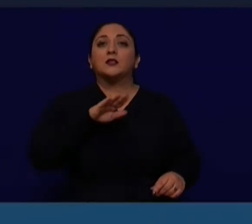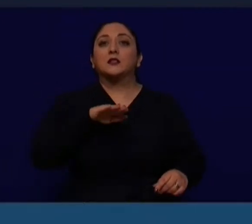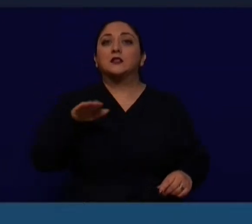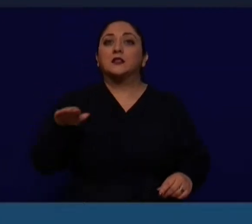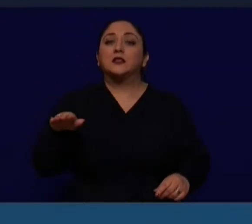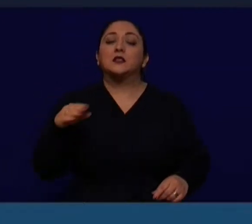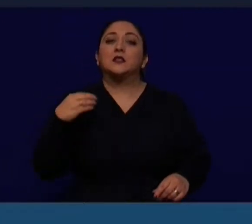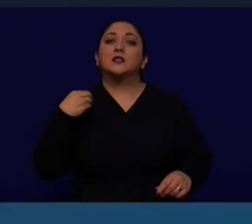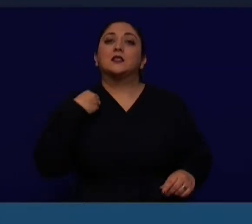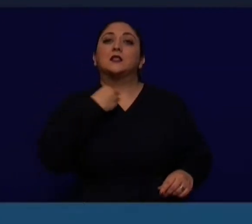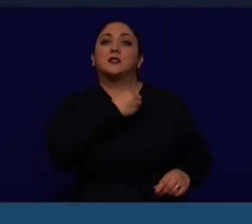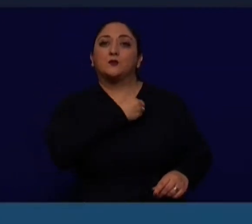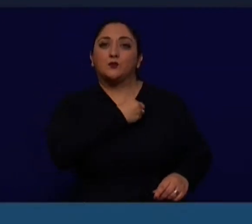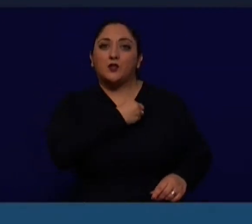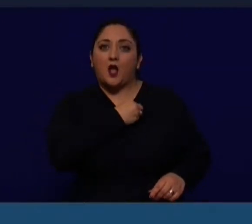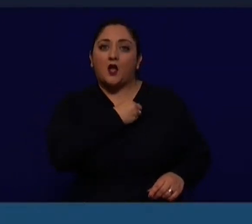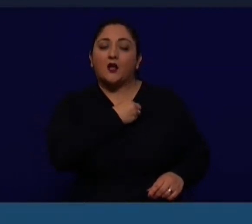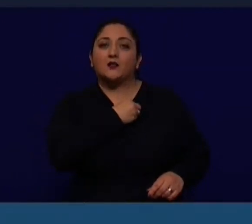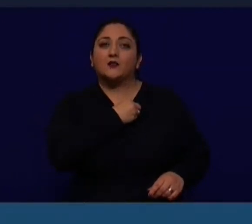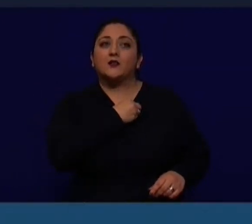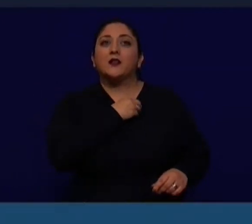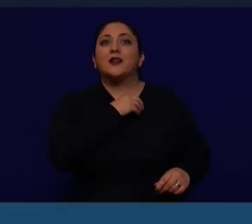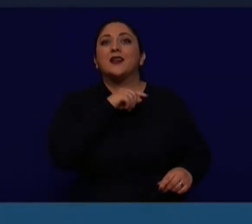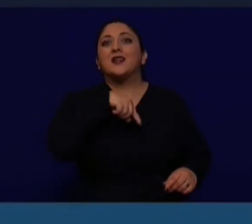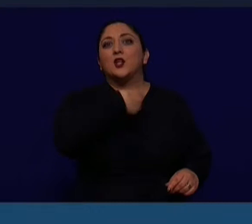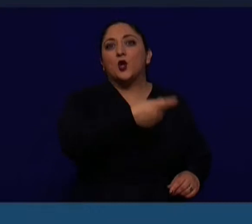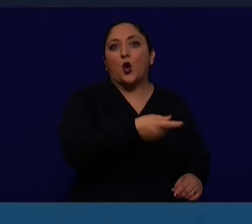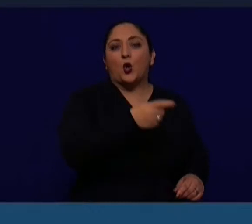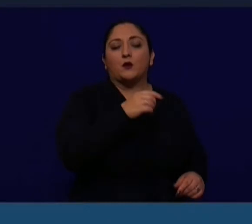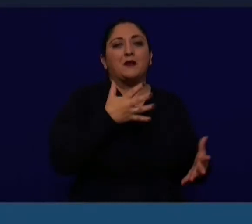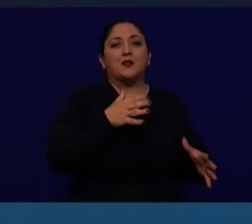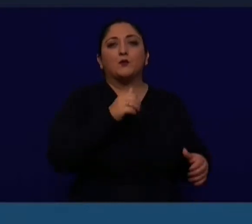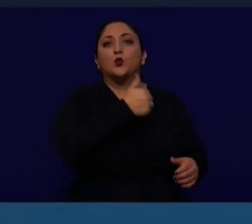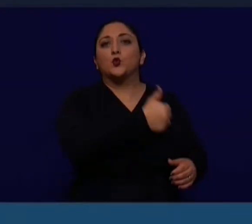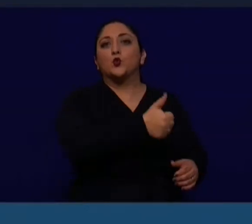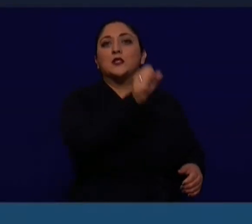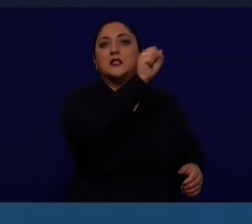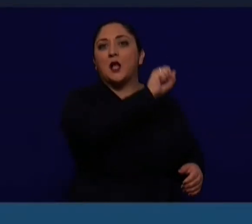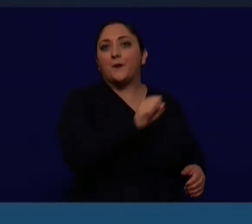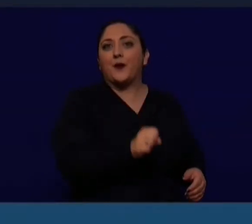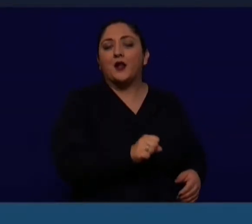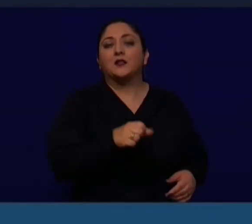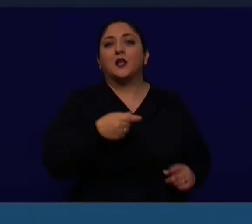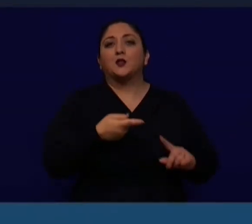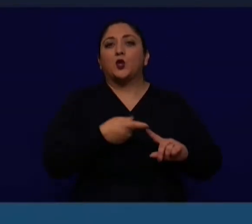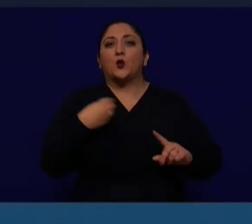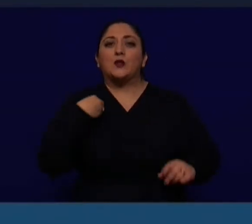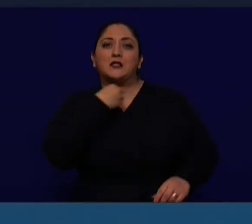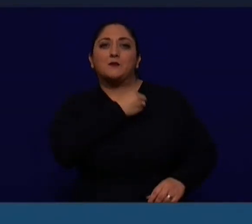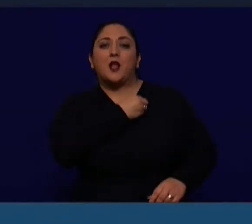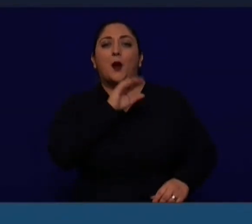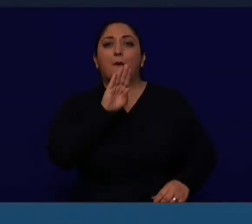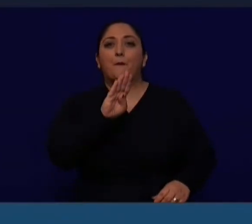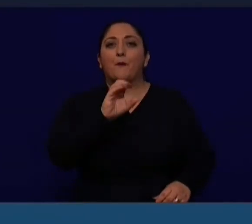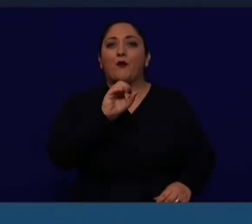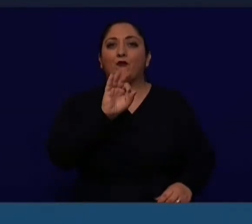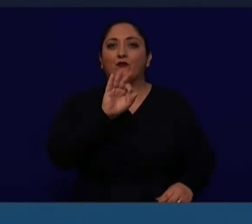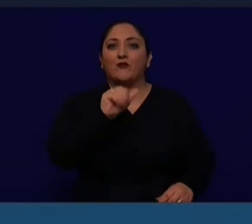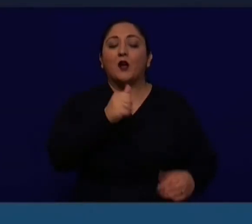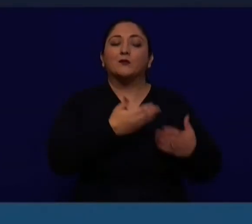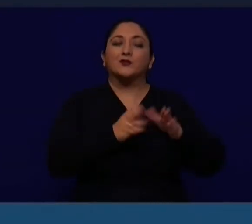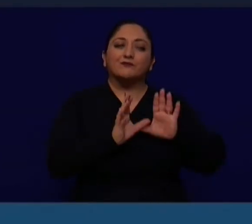kemm l-isptar jew inkella anke pereżempju Good Samaritan jew inkella boffa wkoll biex anke jkollhom